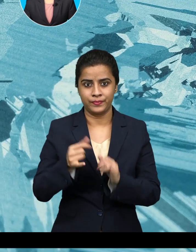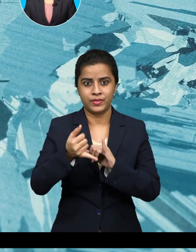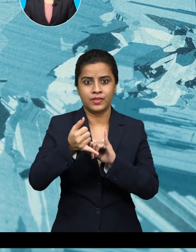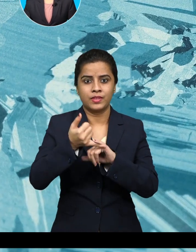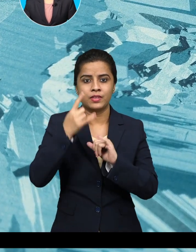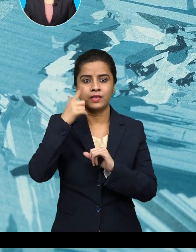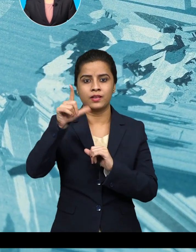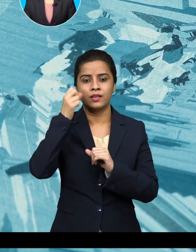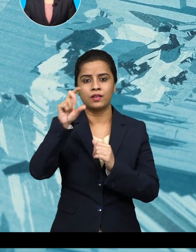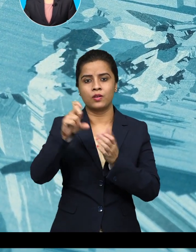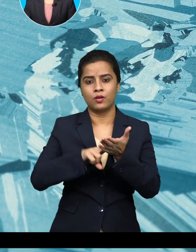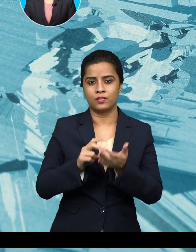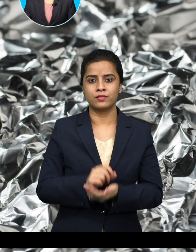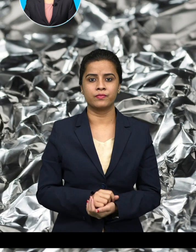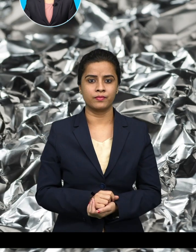silicon,